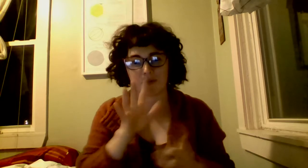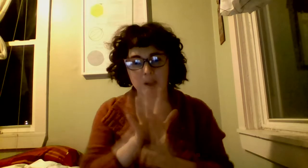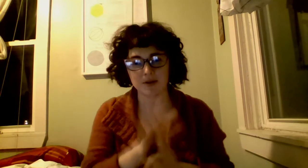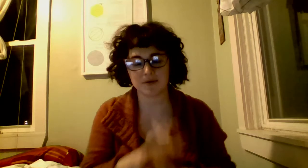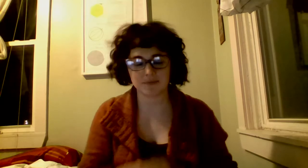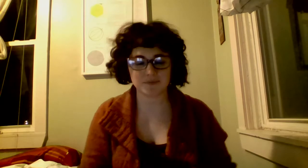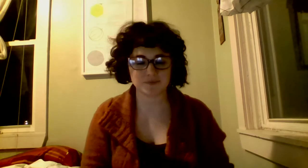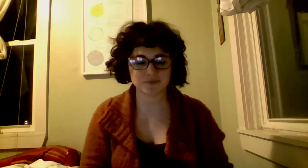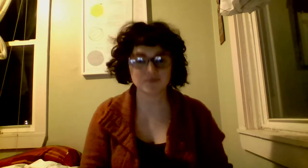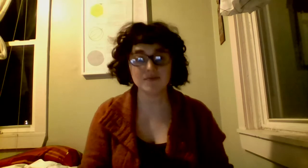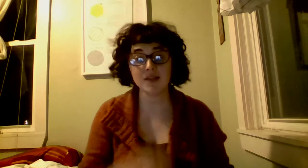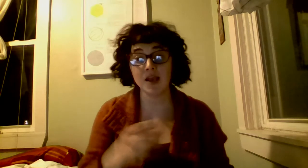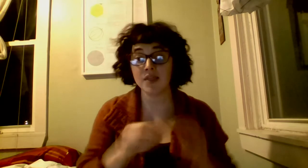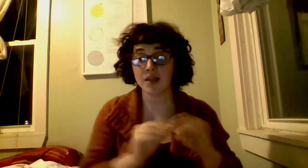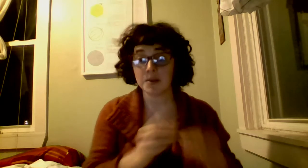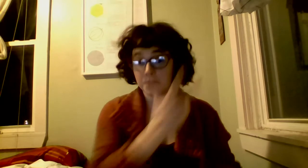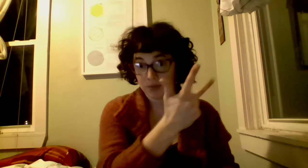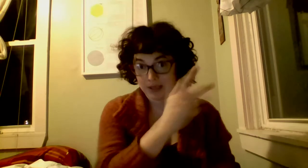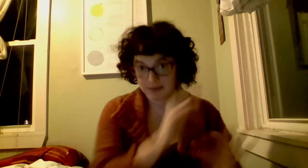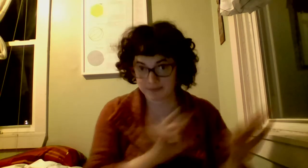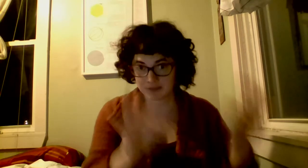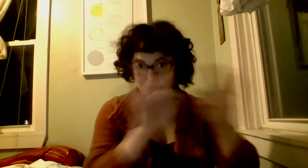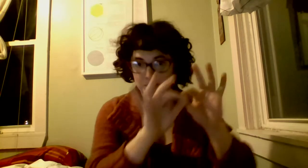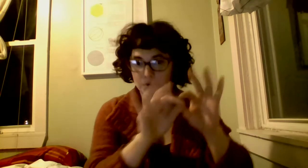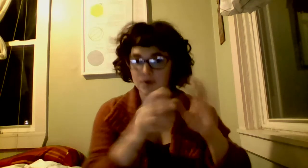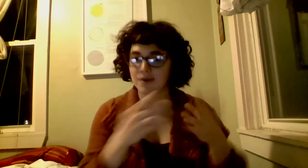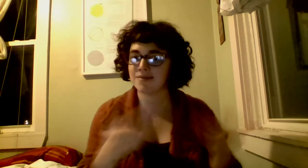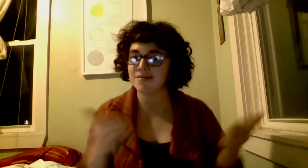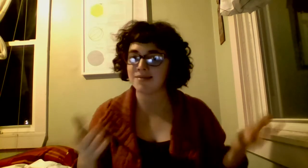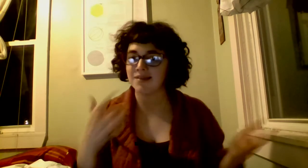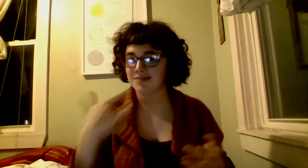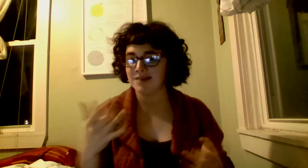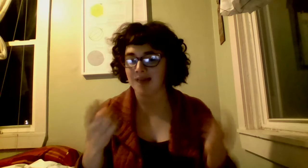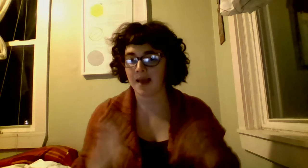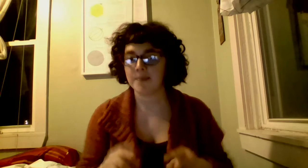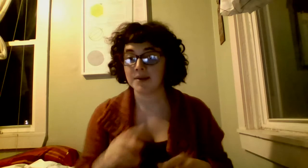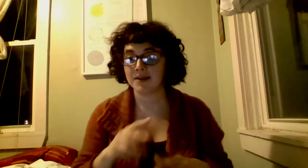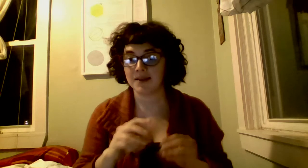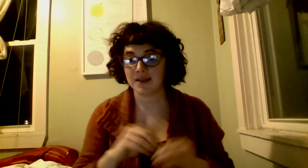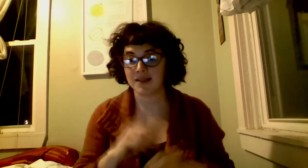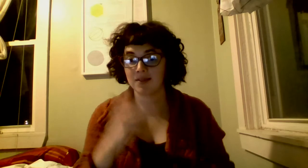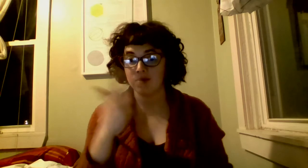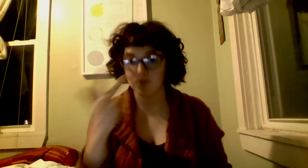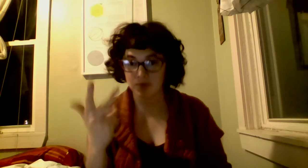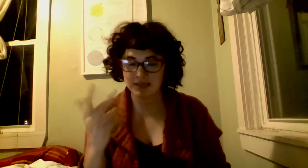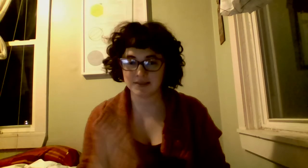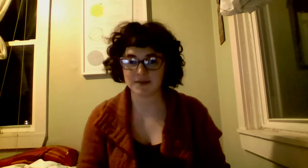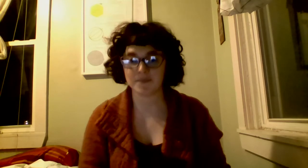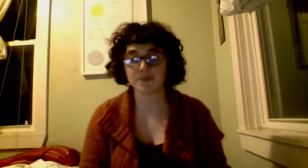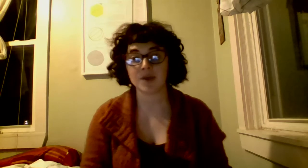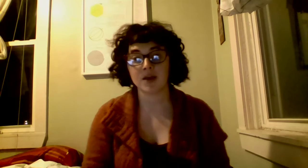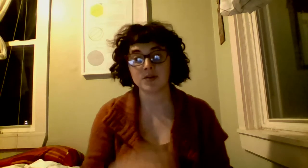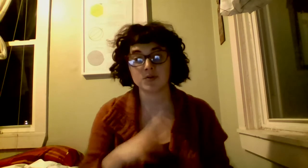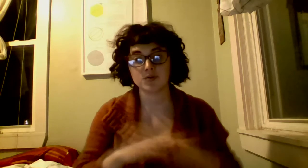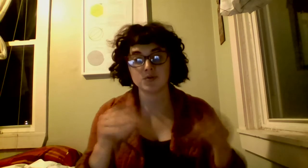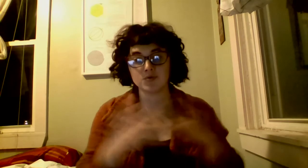in threes. As you've noticed, all stories begin and end with a formula. Once upon a time, a long, long time ago,